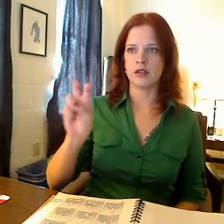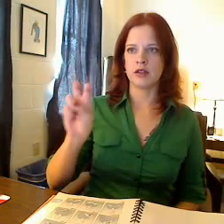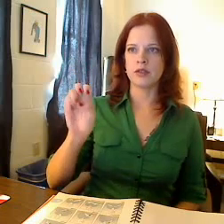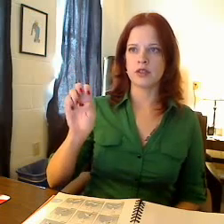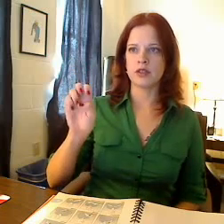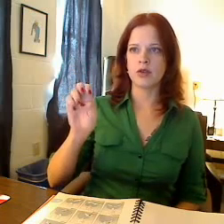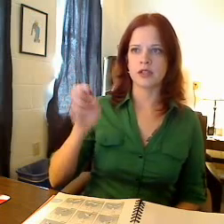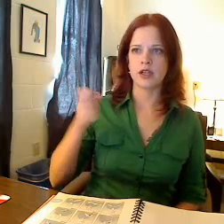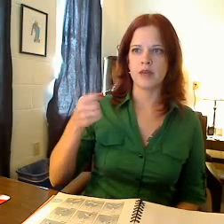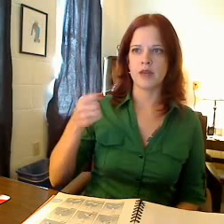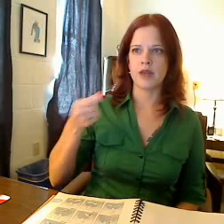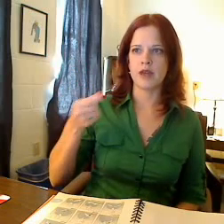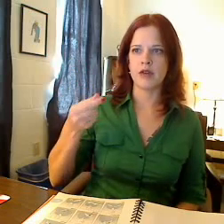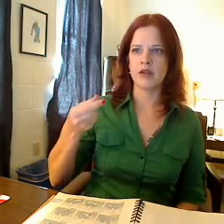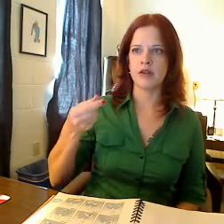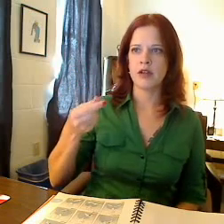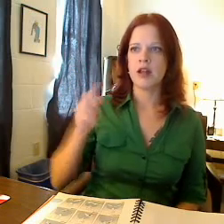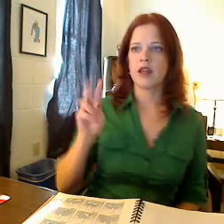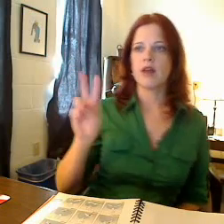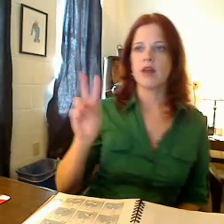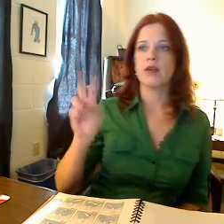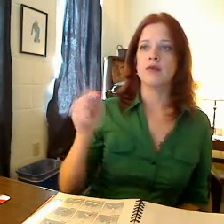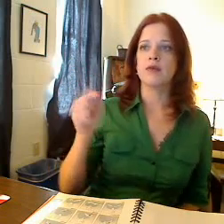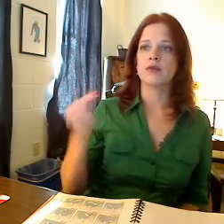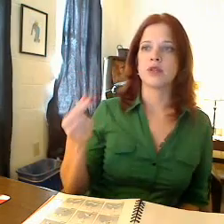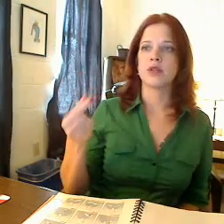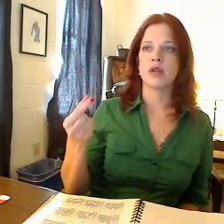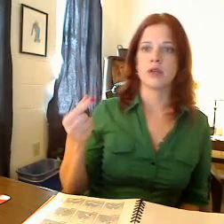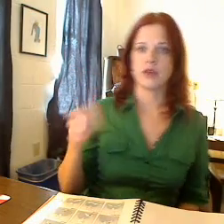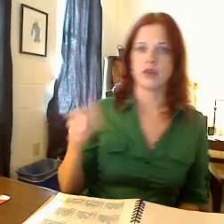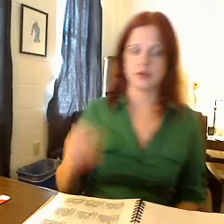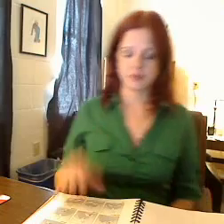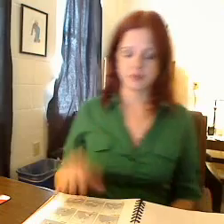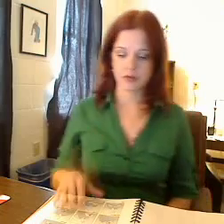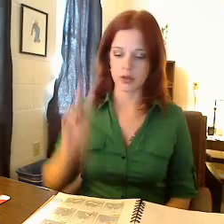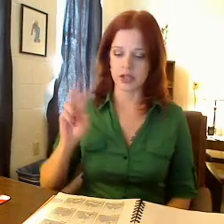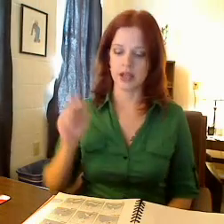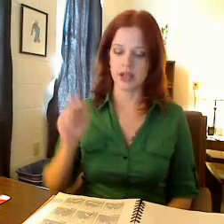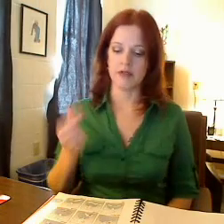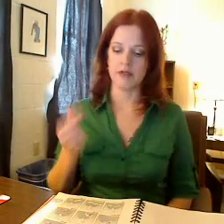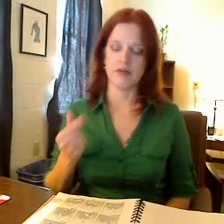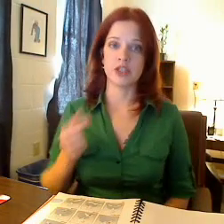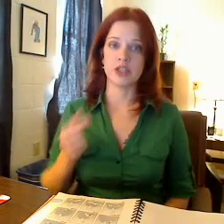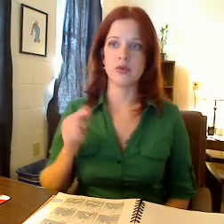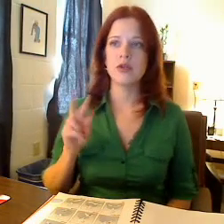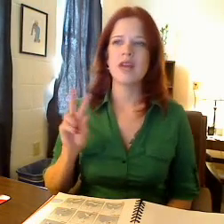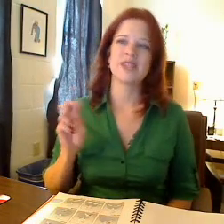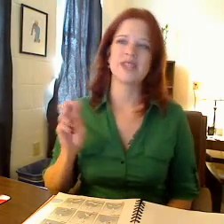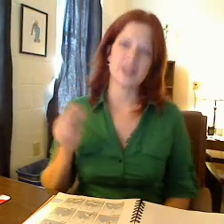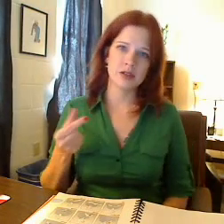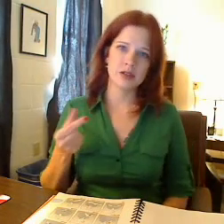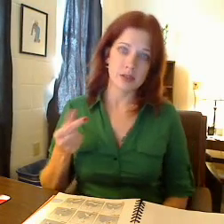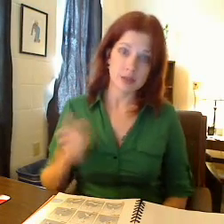a little bit slower. It's going to come down like that, but it moves really quickly when you're signing it. Vegetable. I've seen this used sometimes